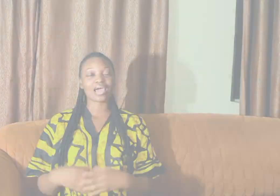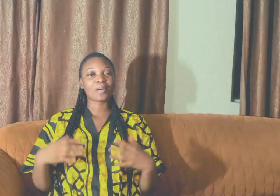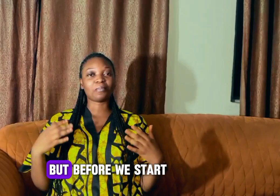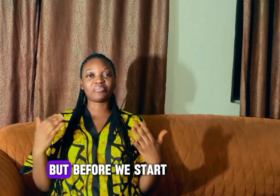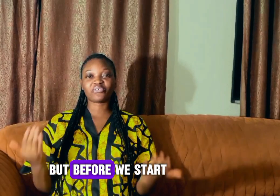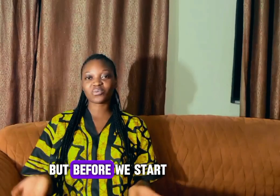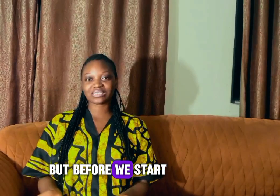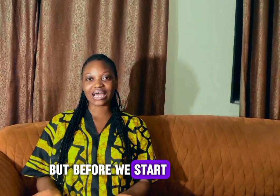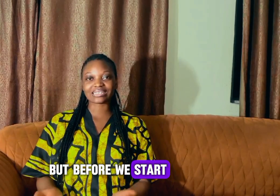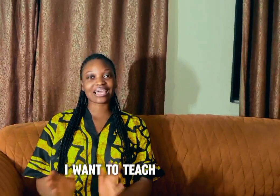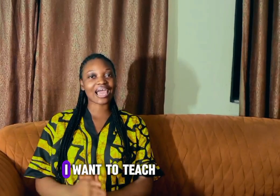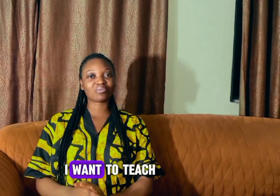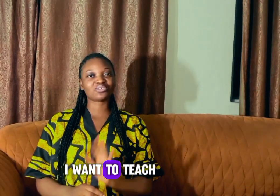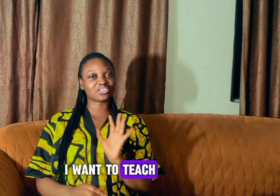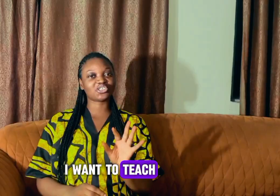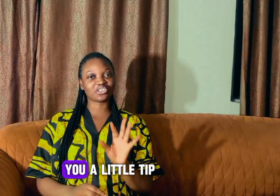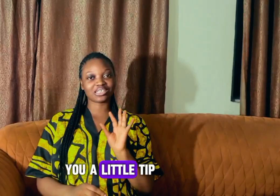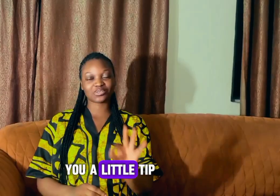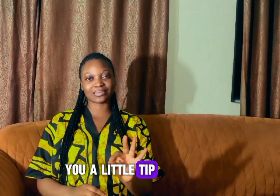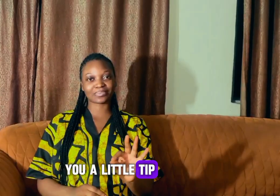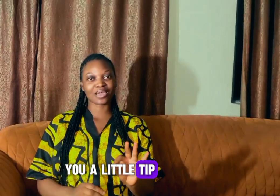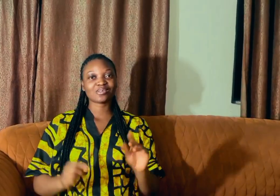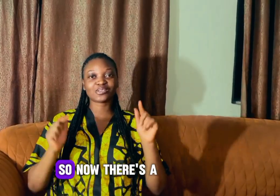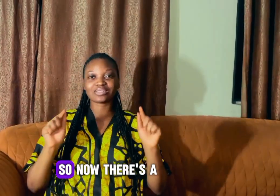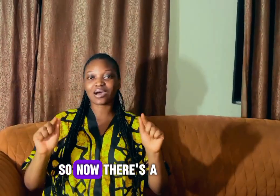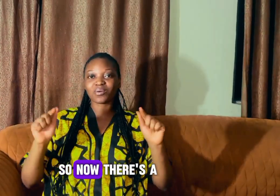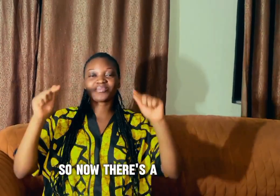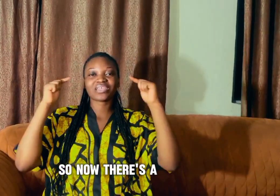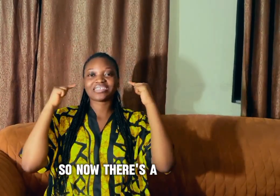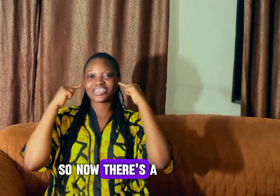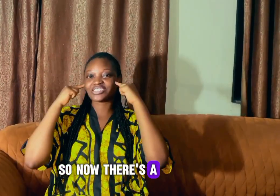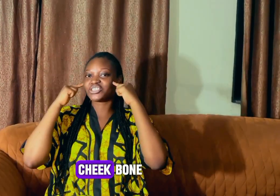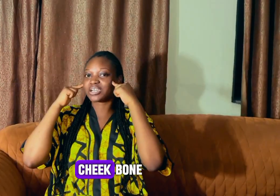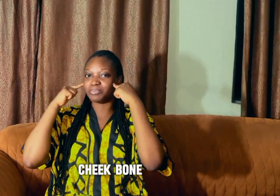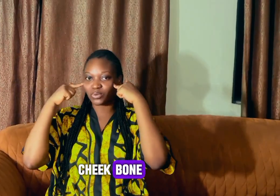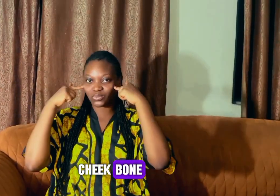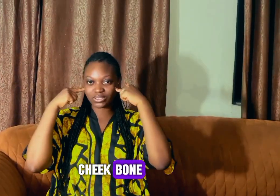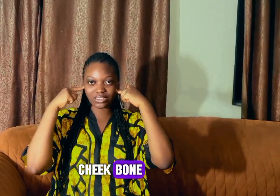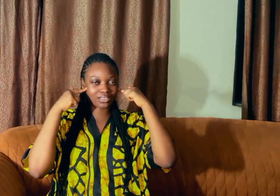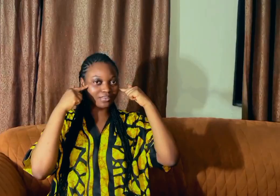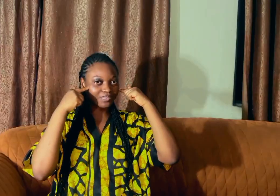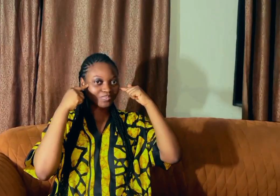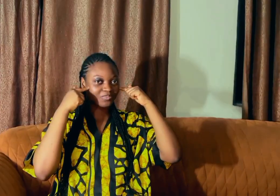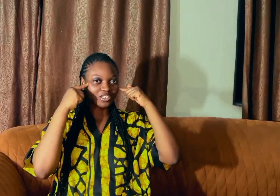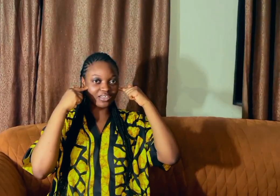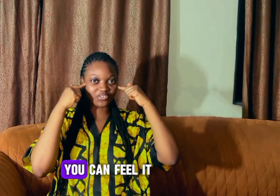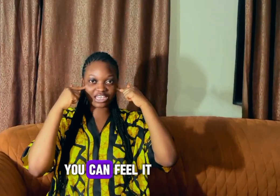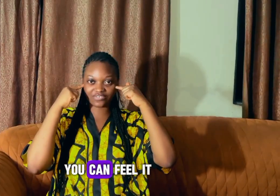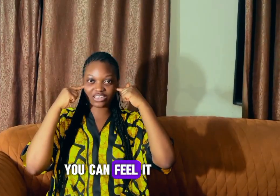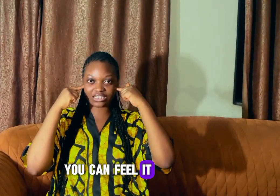But before we start, I want to teach you a little tip. So now there's a cheekbone, you can feel